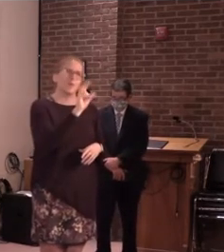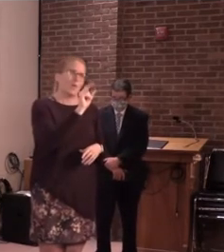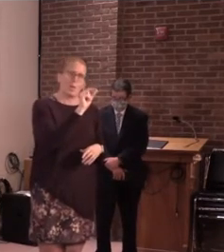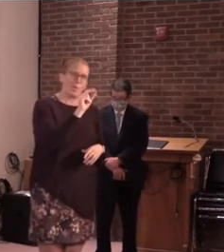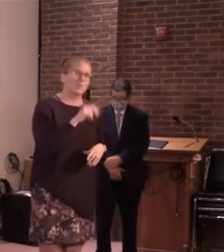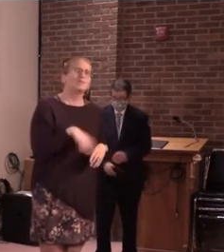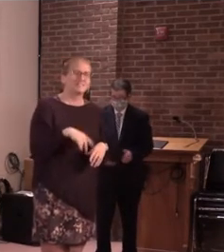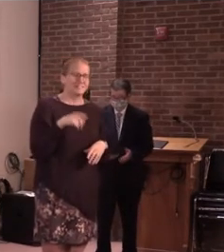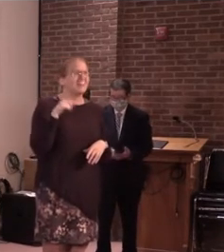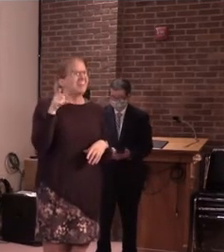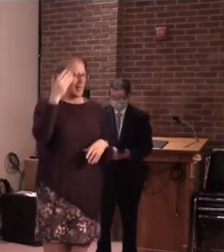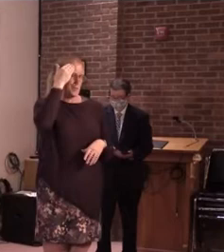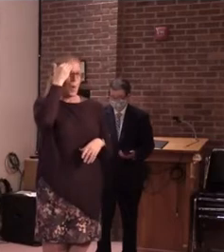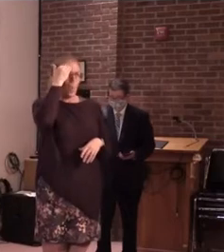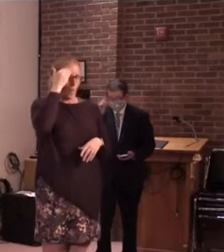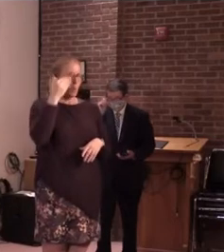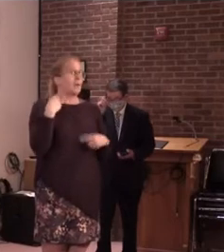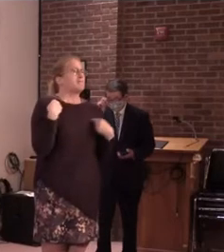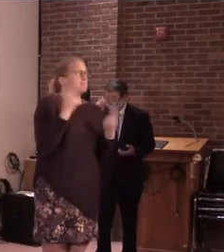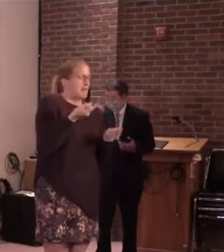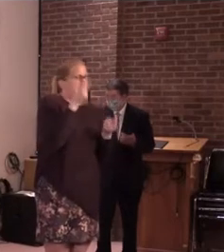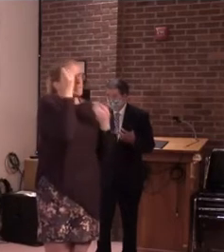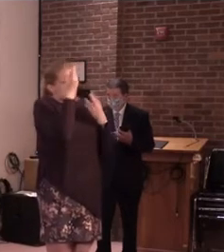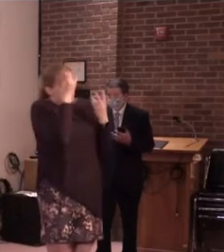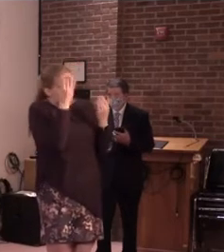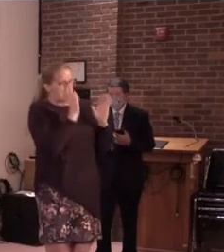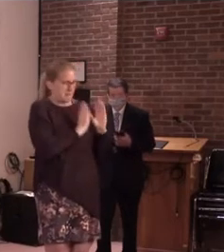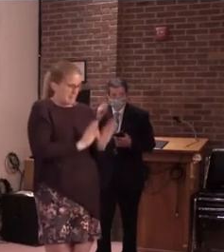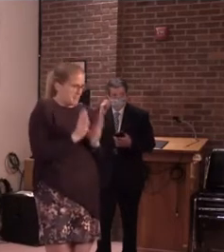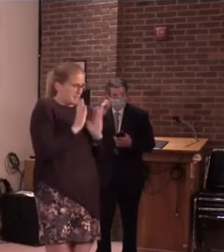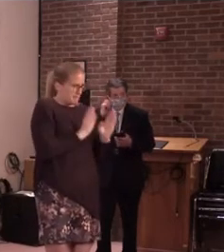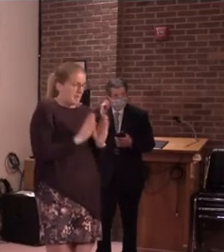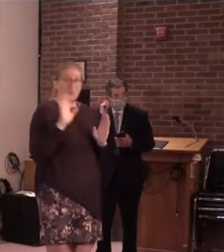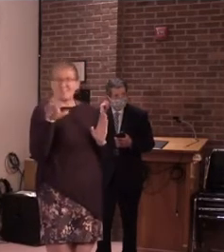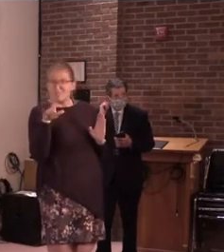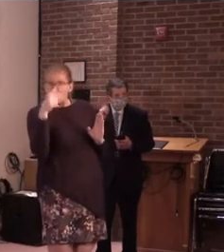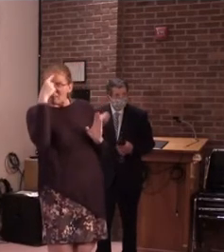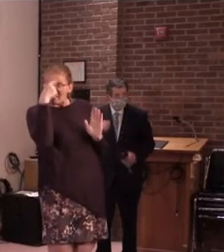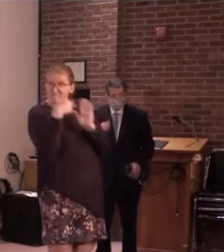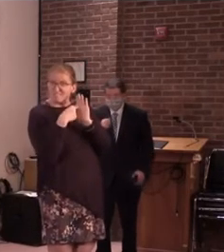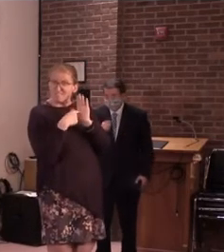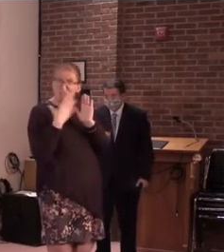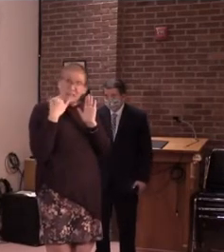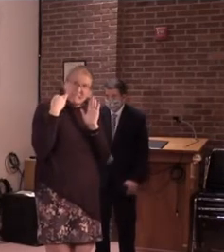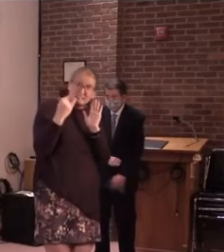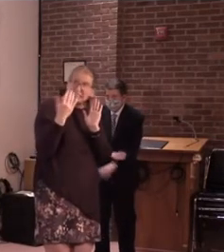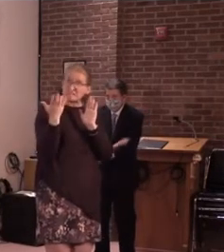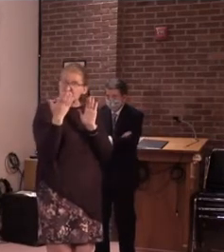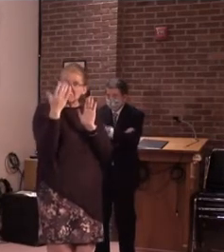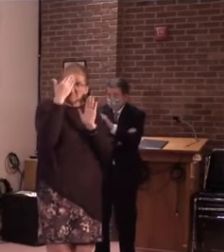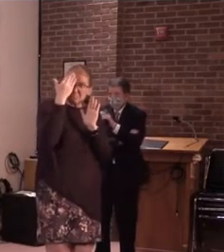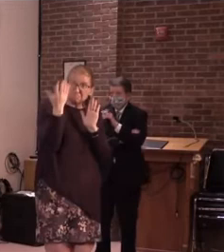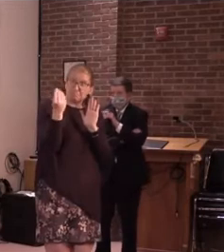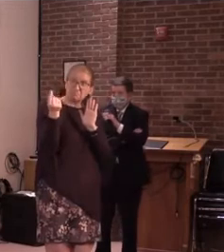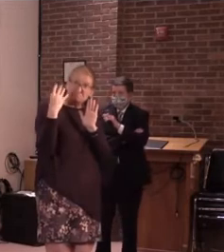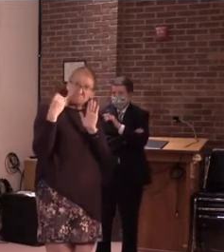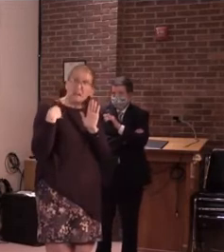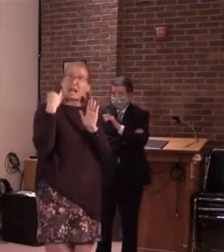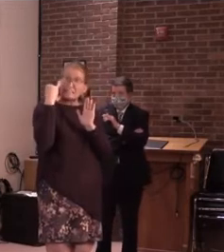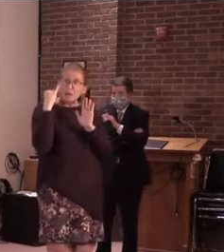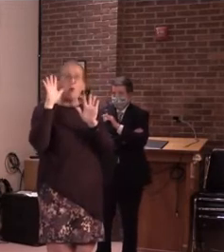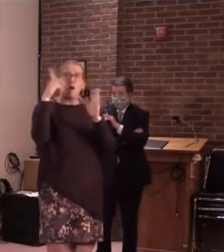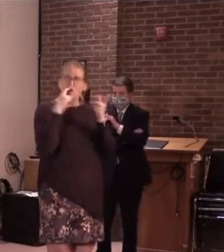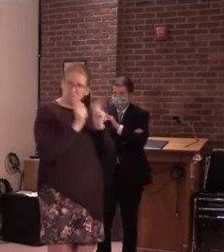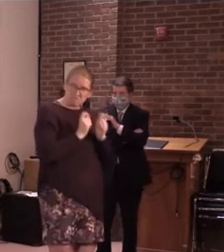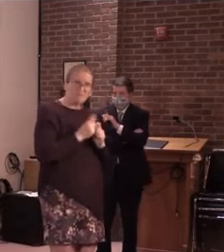of outreach about what we've been thinking, because we've been thinking and working on this over the past several weeks. And so they have been brought into